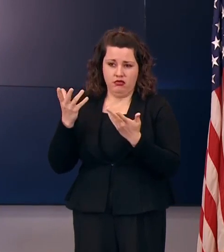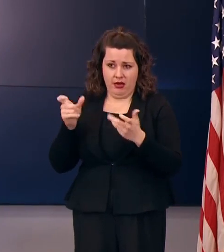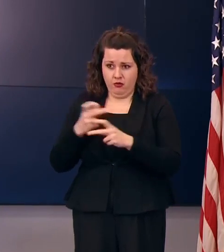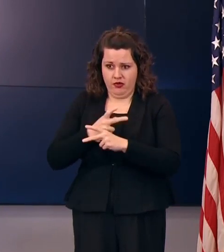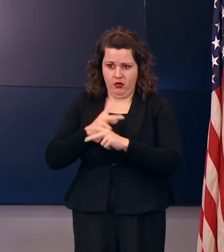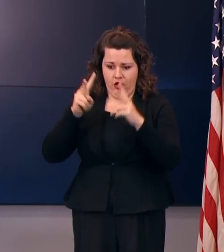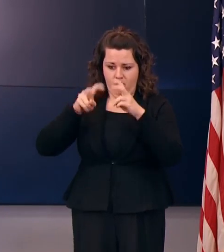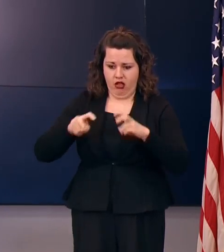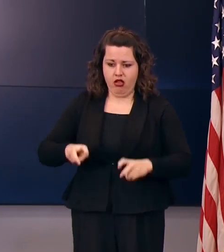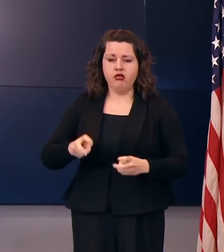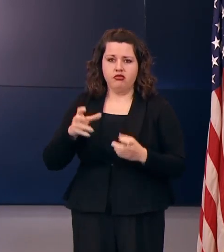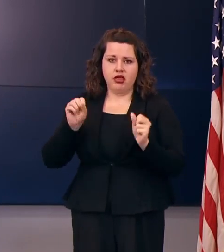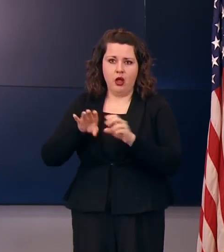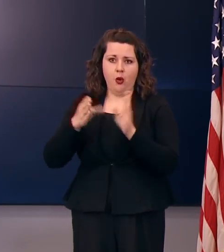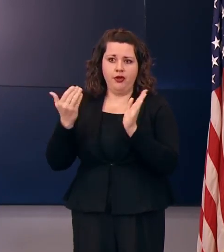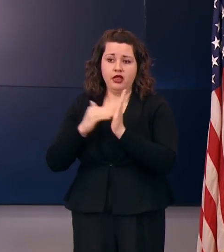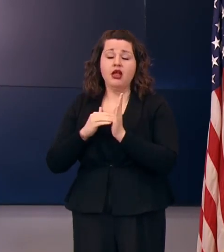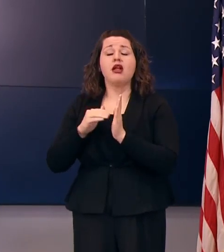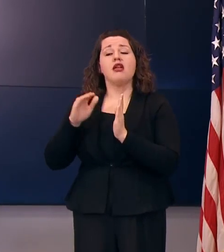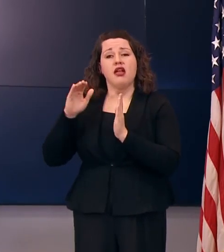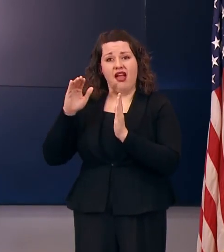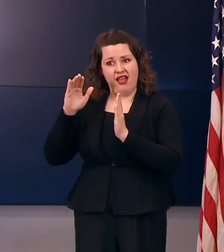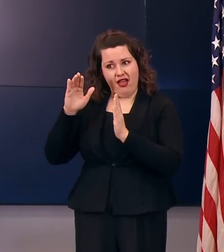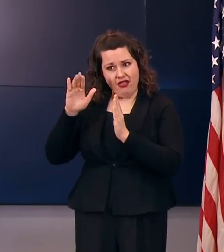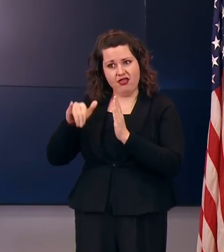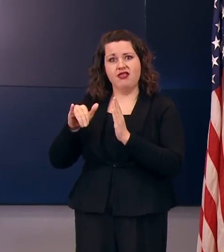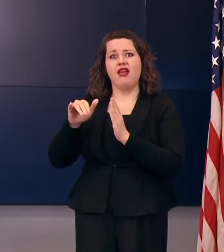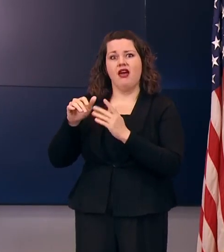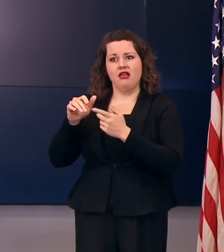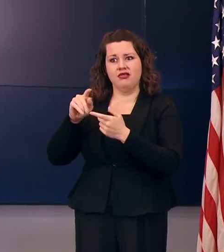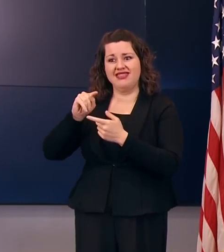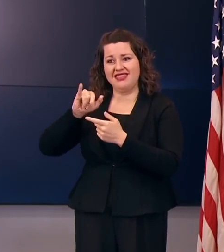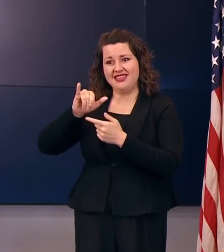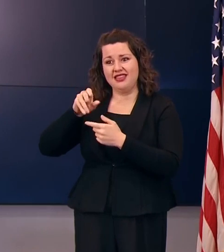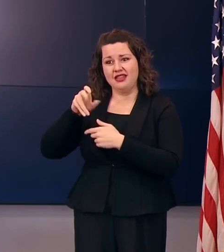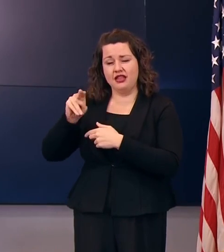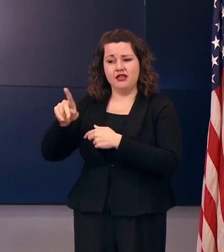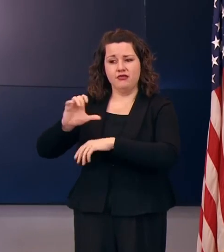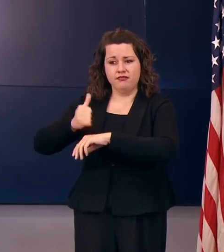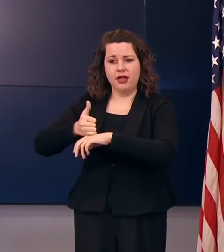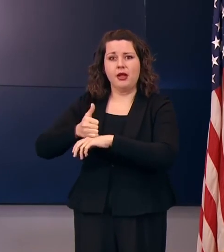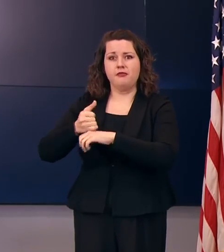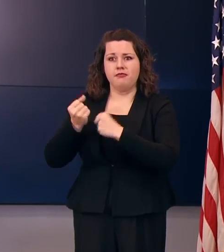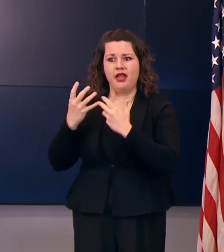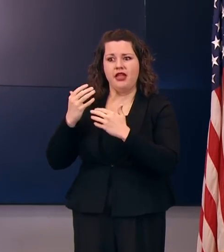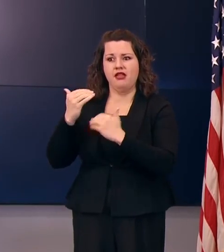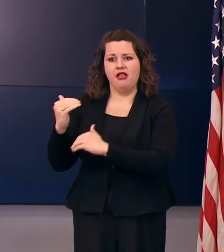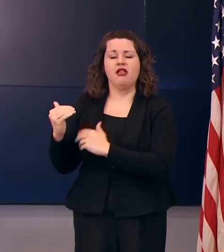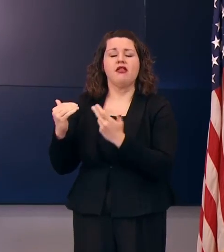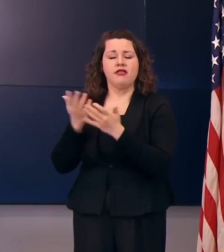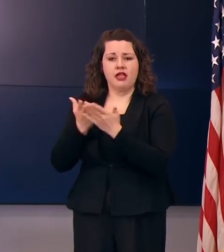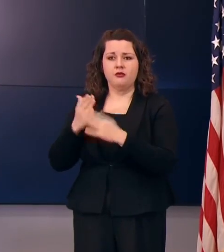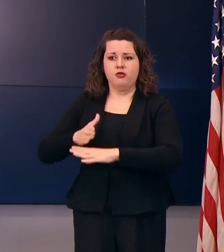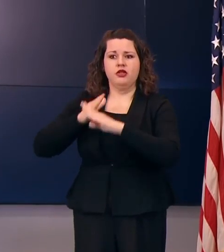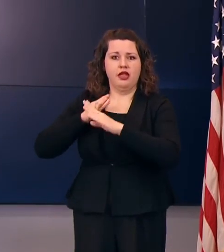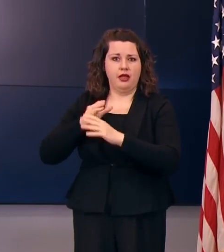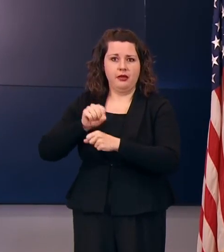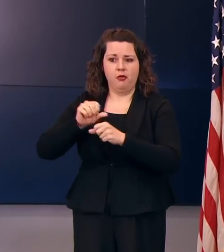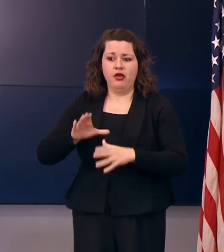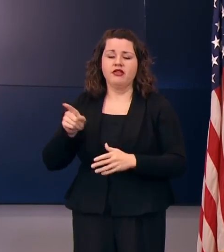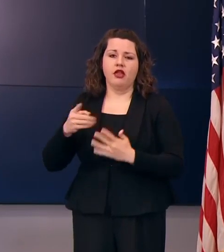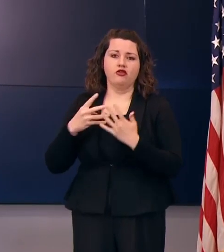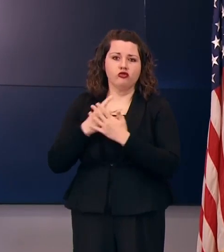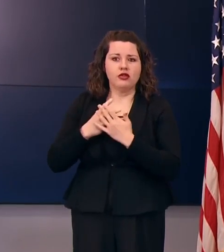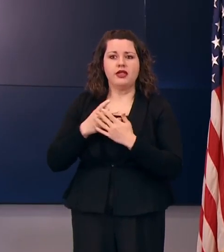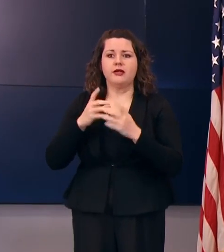up. The plant is also putting in a lot of measures to protect the employees. They are doing screening, they're